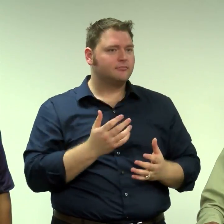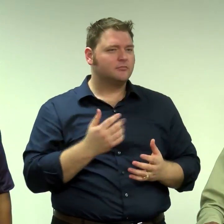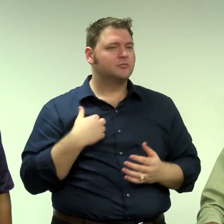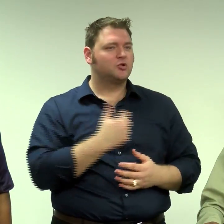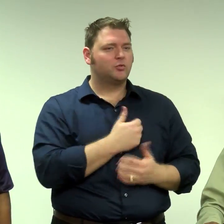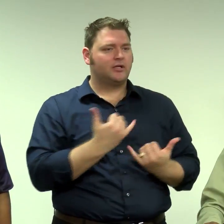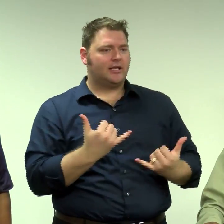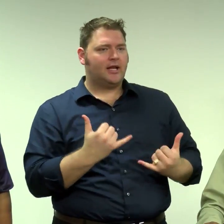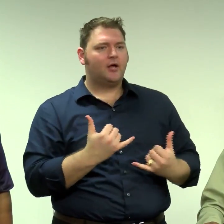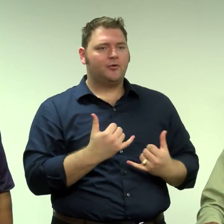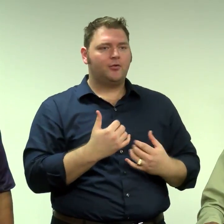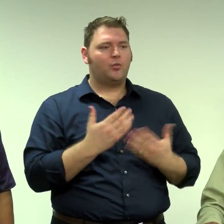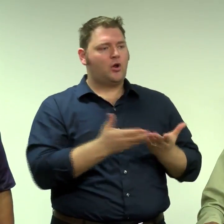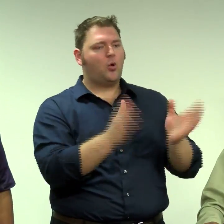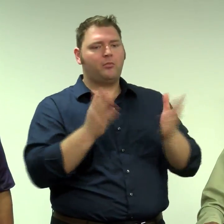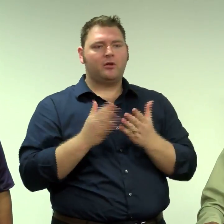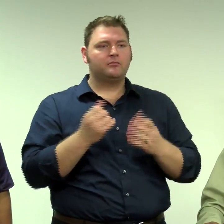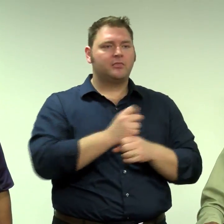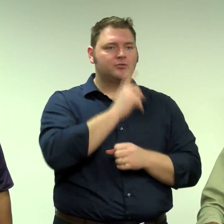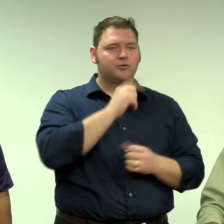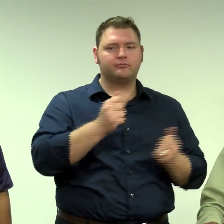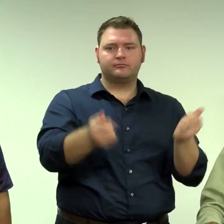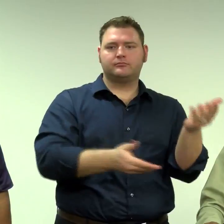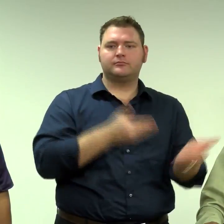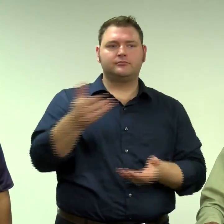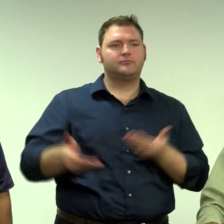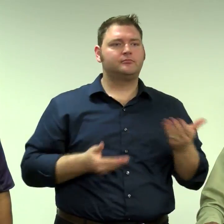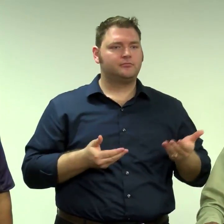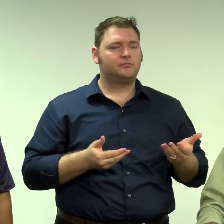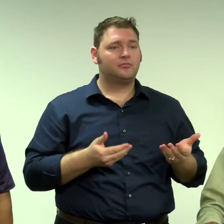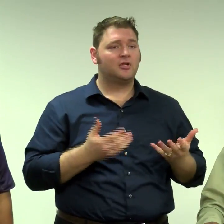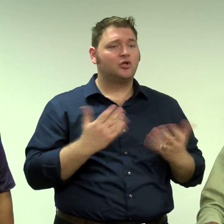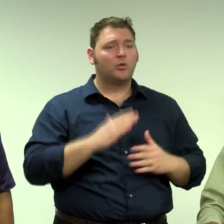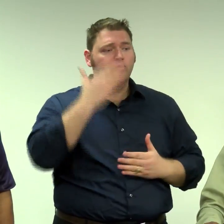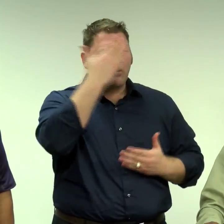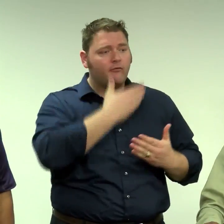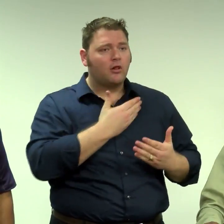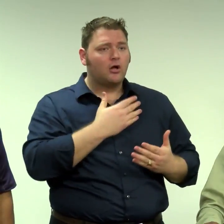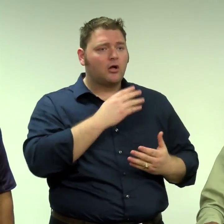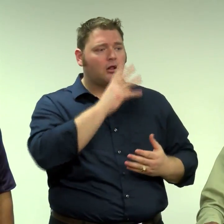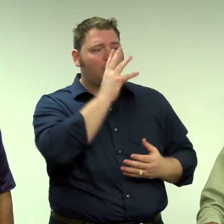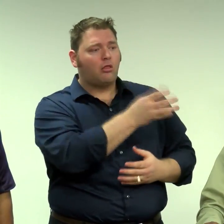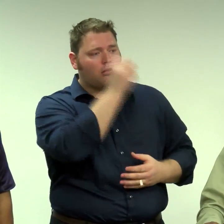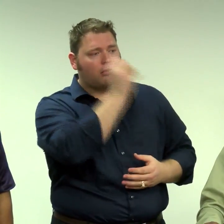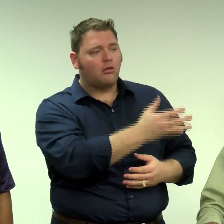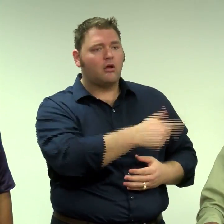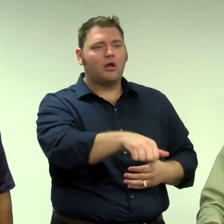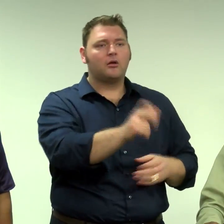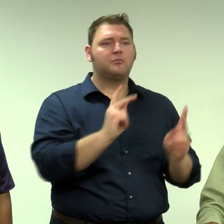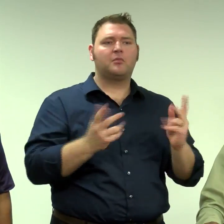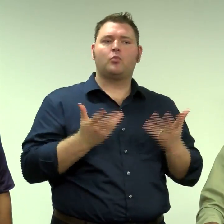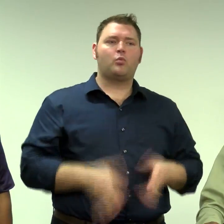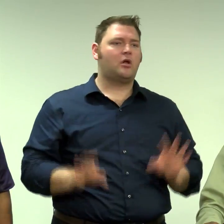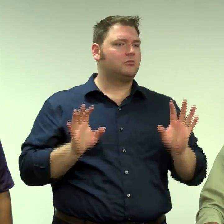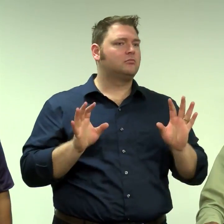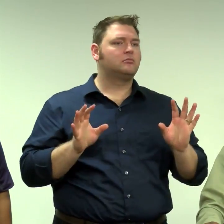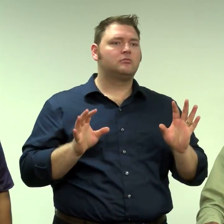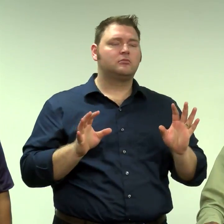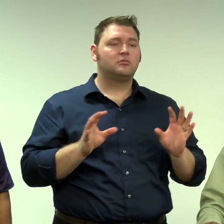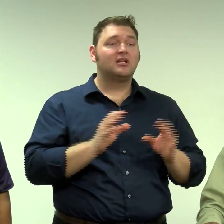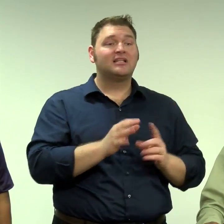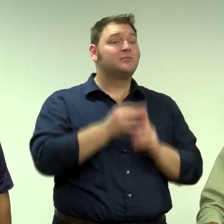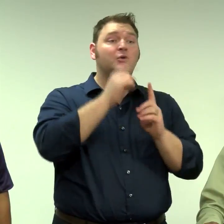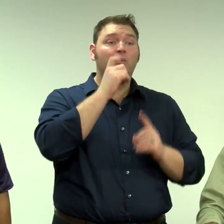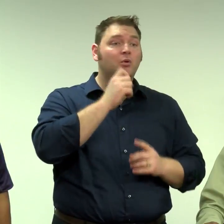those concerns. We want to make sure that we're not overlooking or missing anybody in the city, okay? Especially people who are